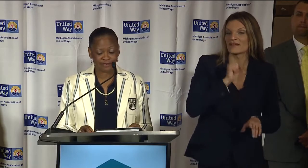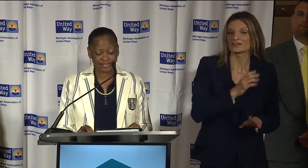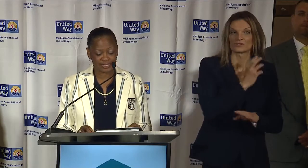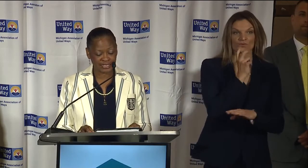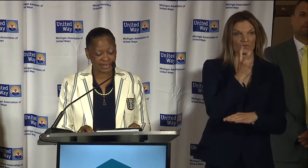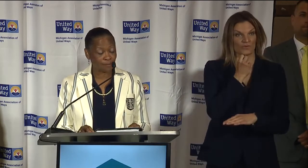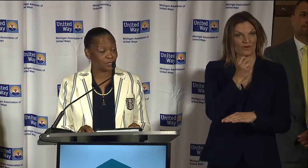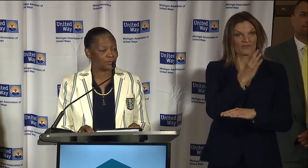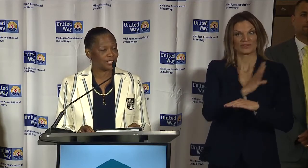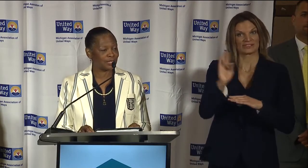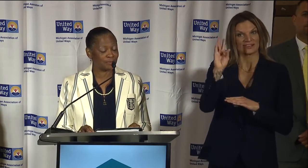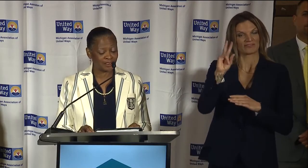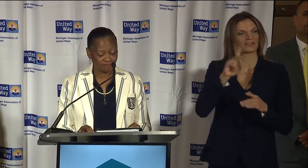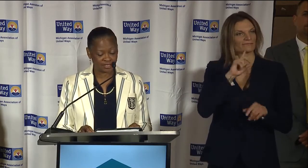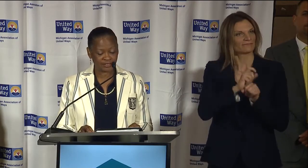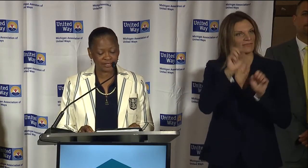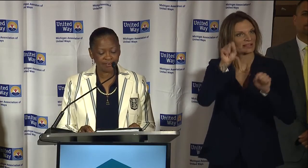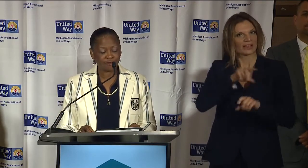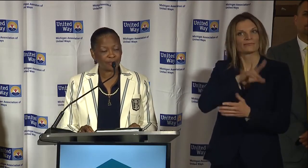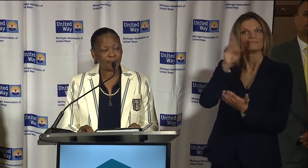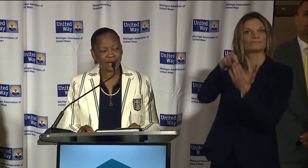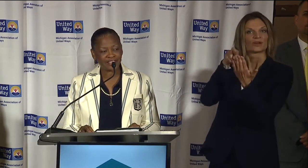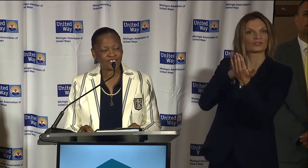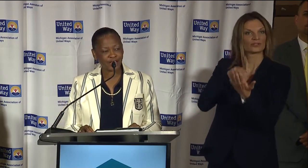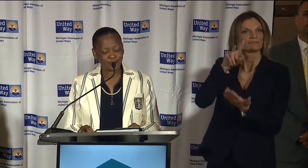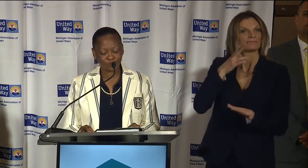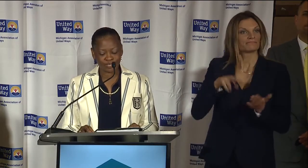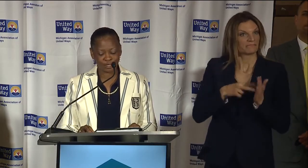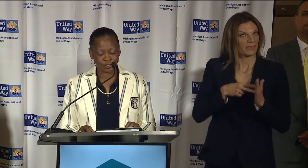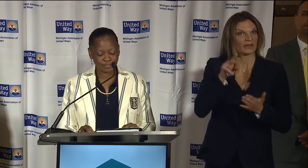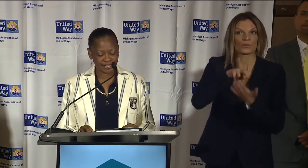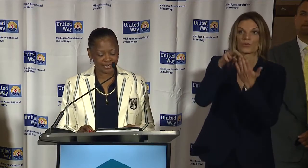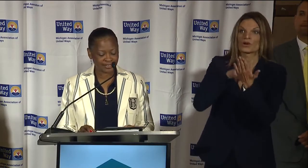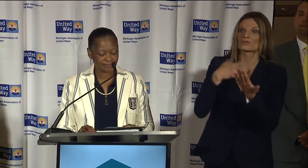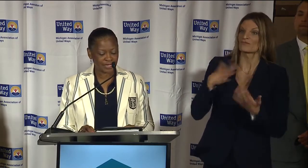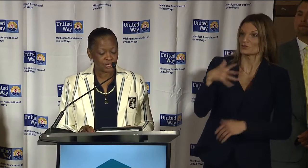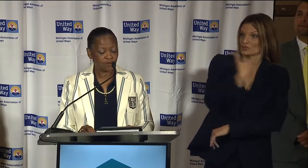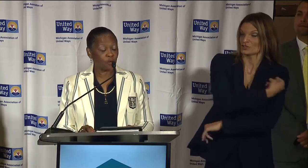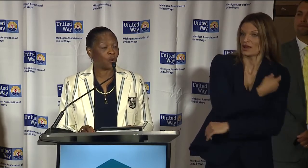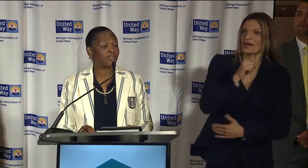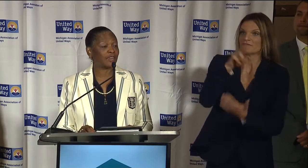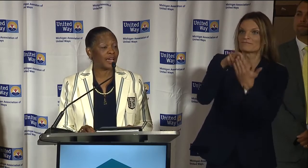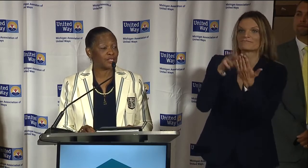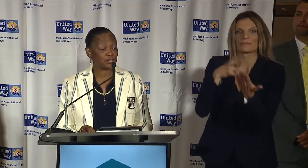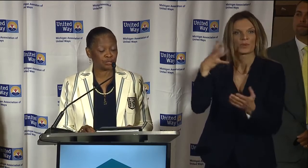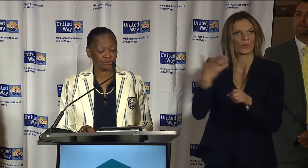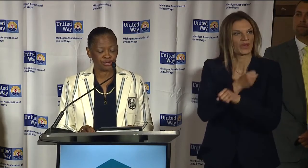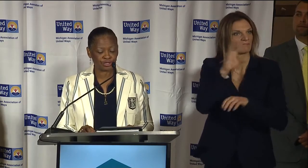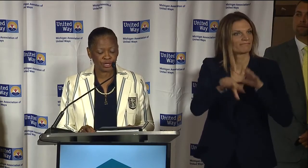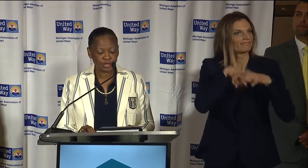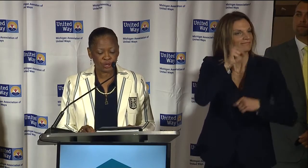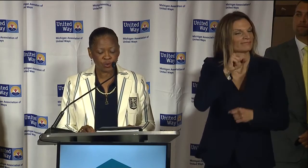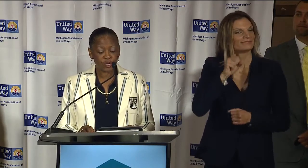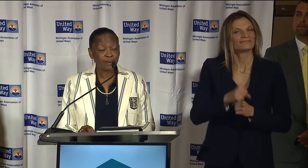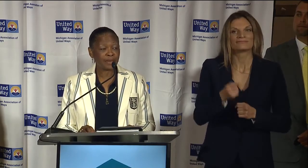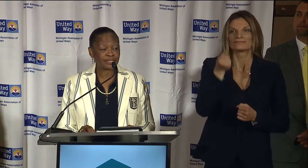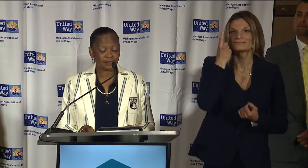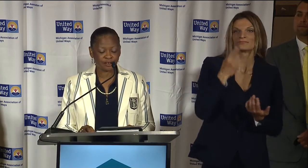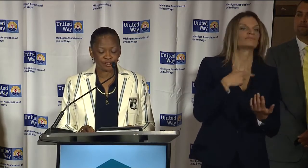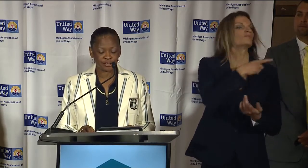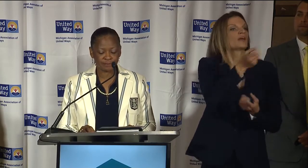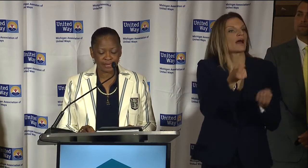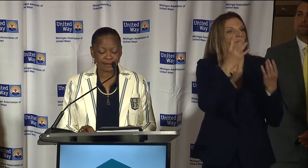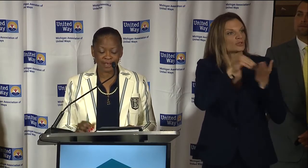12 to 17 an opportunity to benefit from the My Shot to Win sweepstakes. So if you're one of the 9 students who win a